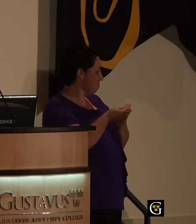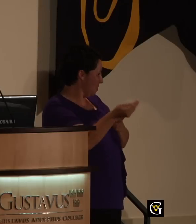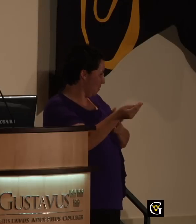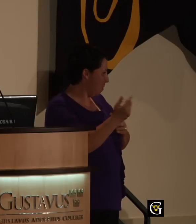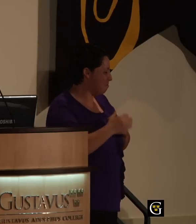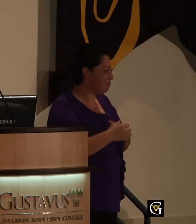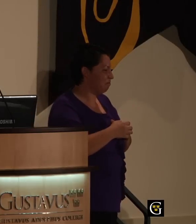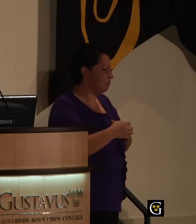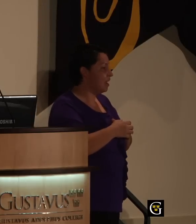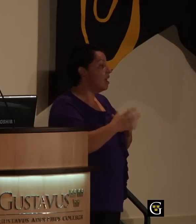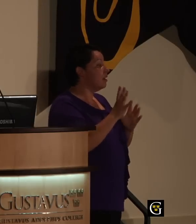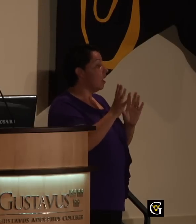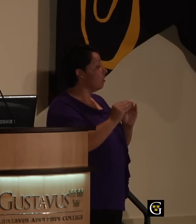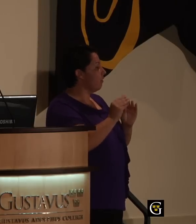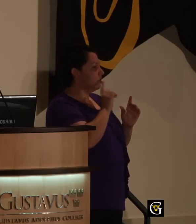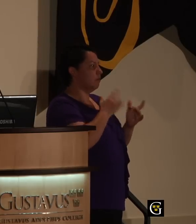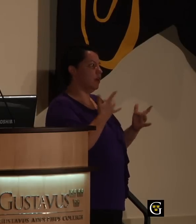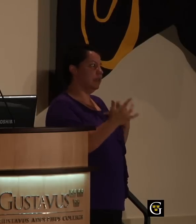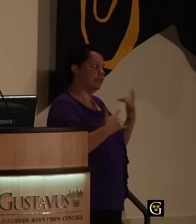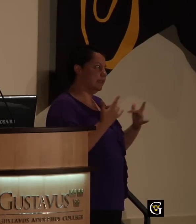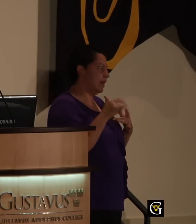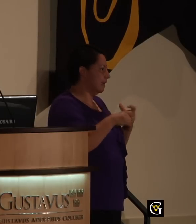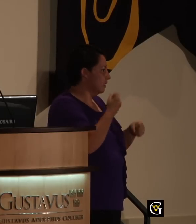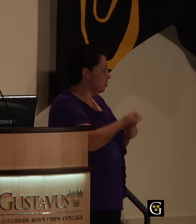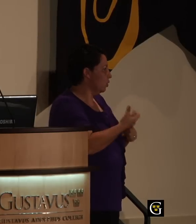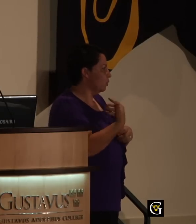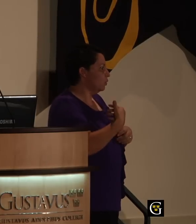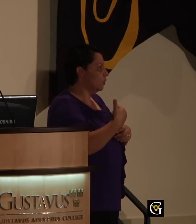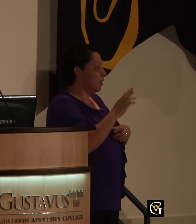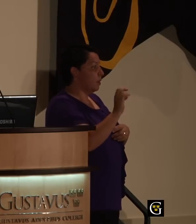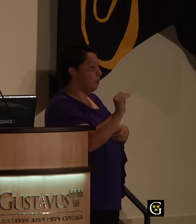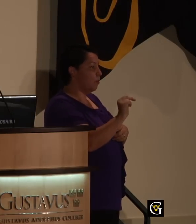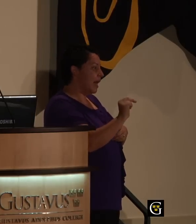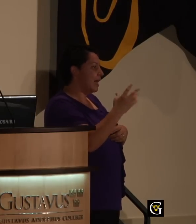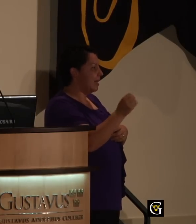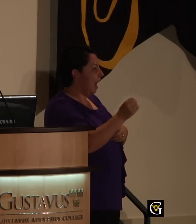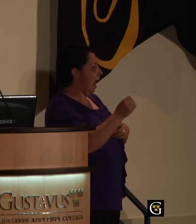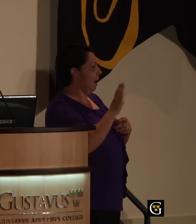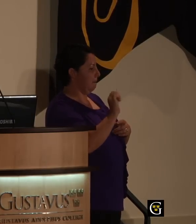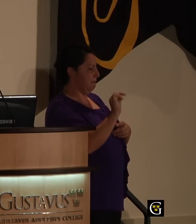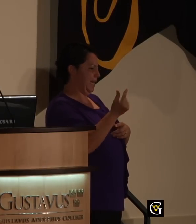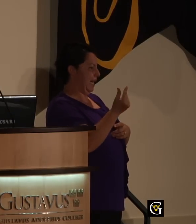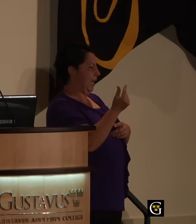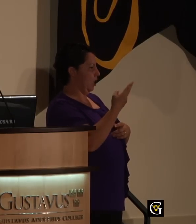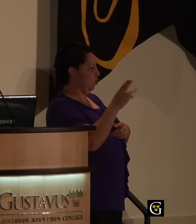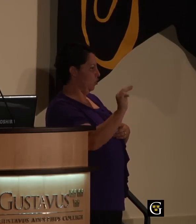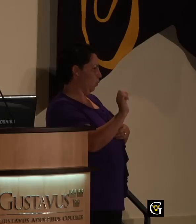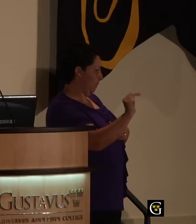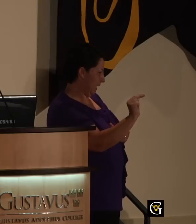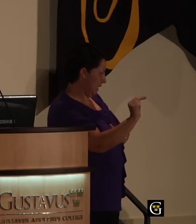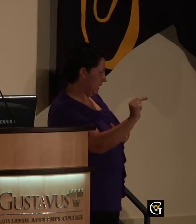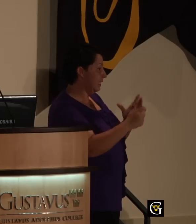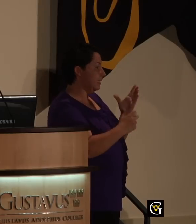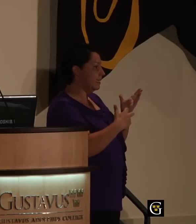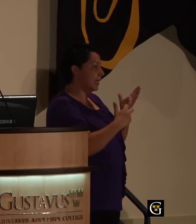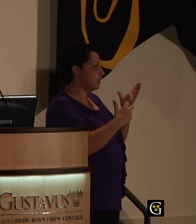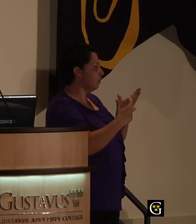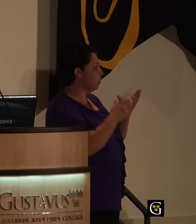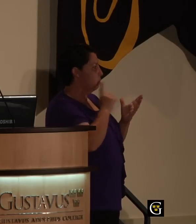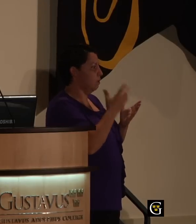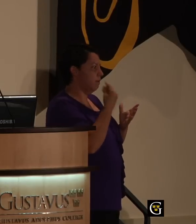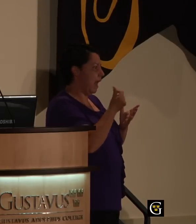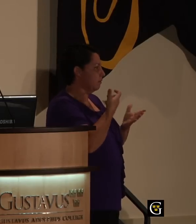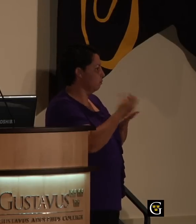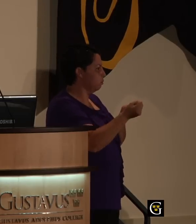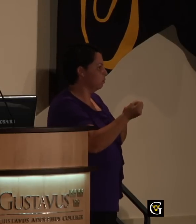We're very excited about this year's conference, The Brain and Being Human. The tickets are going very quickly, so if you're interested